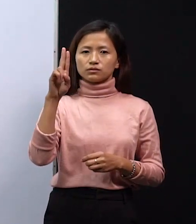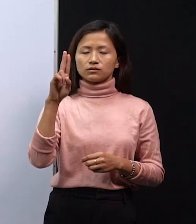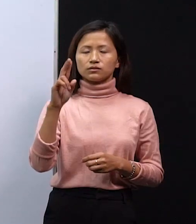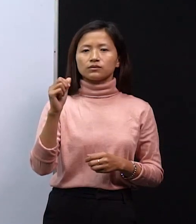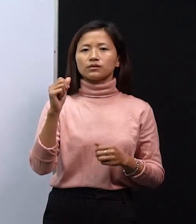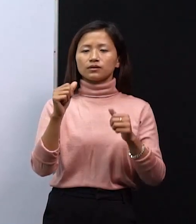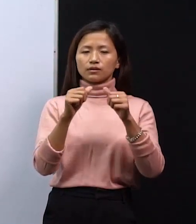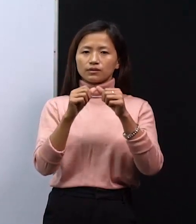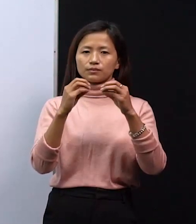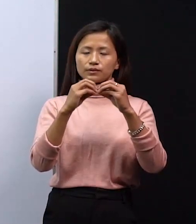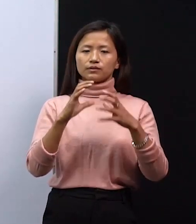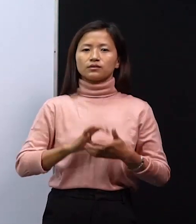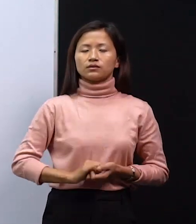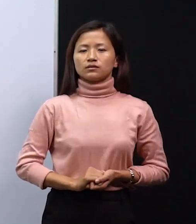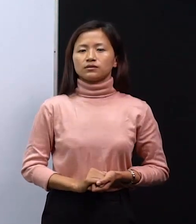2ab.